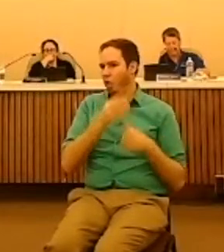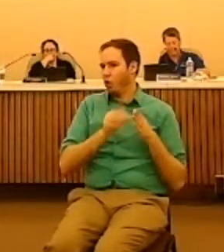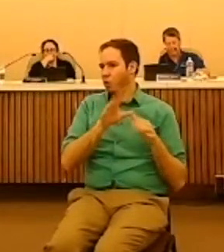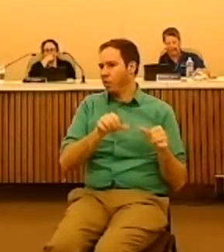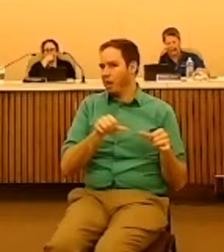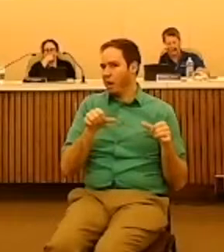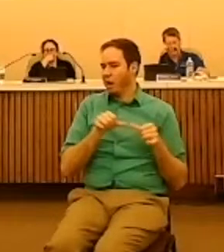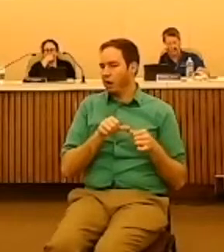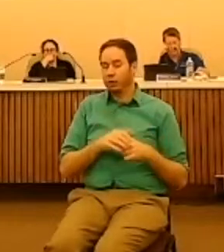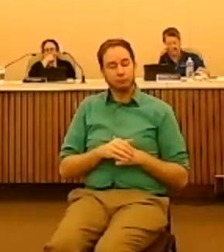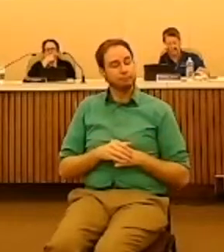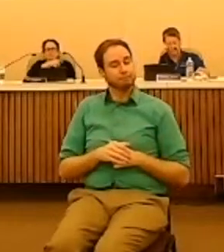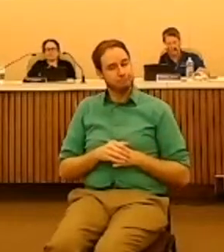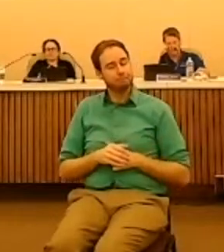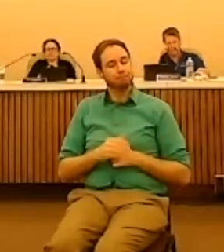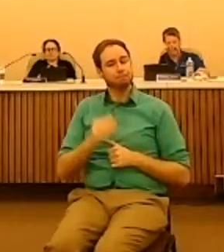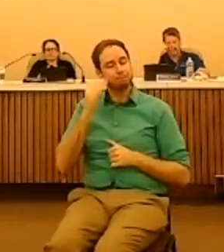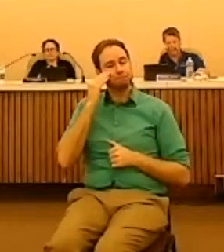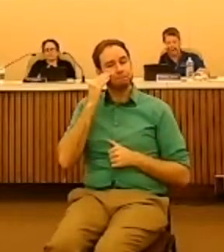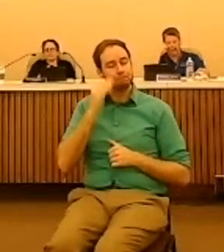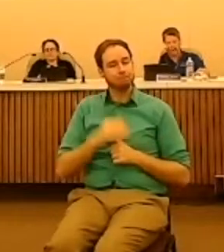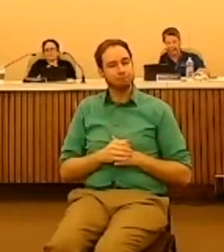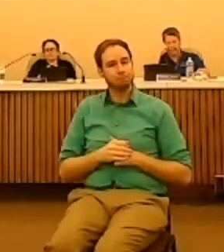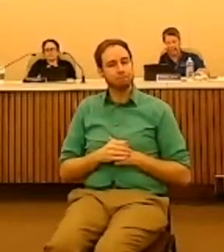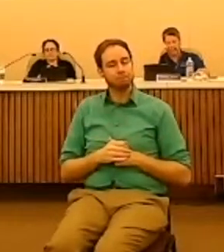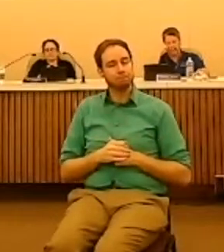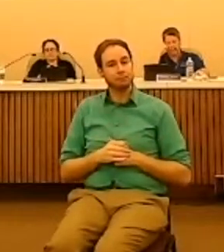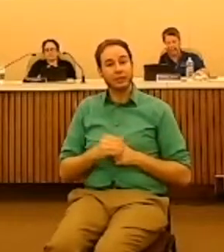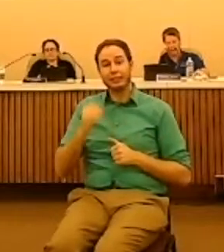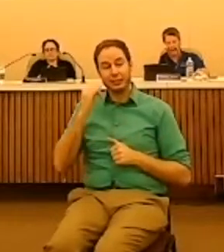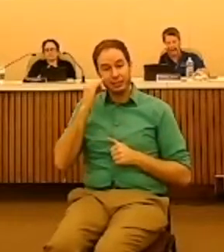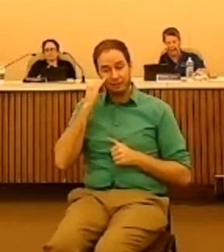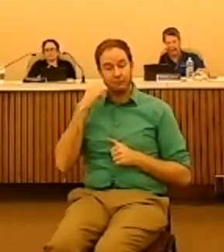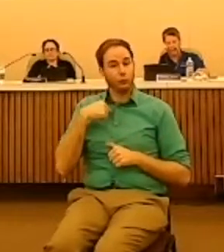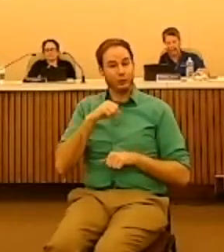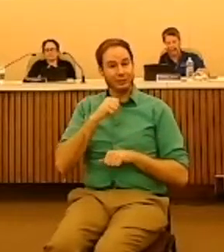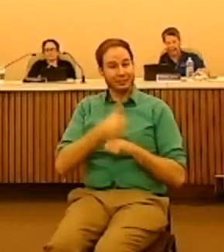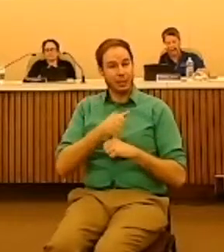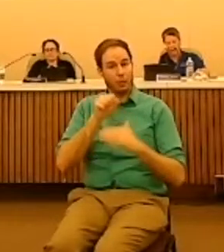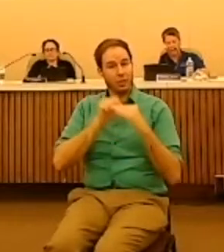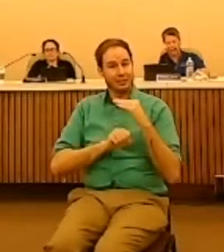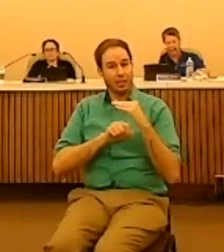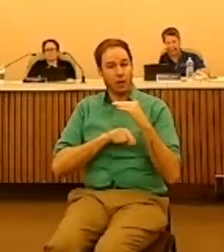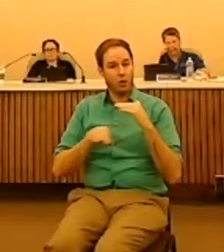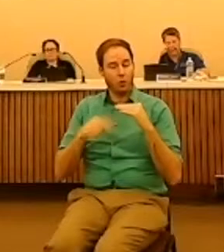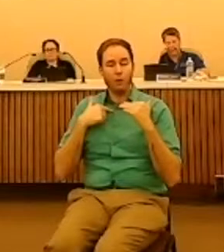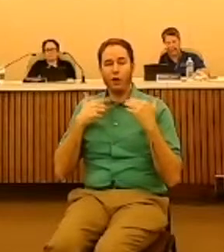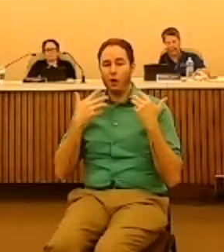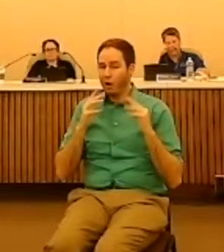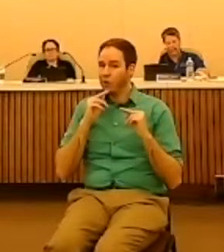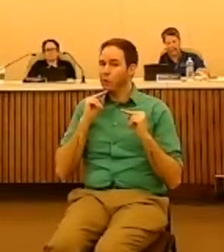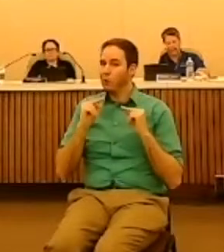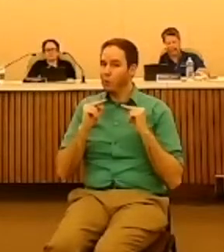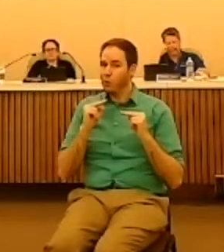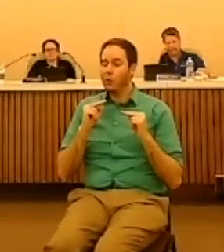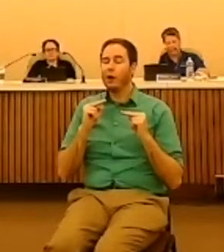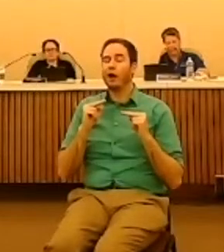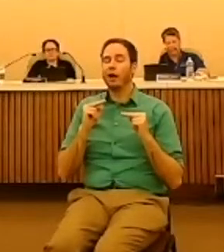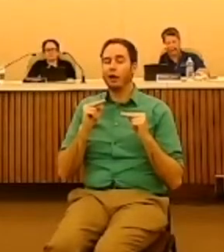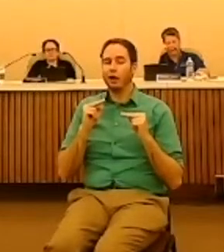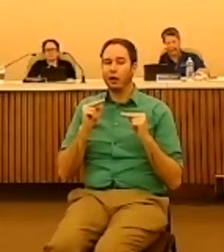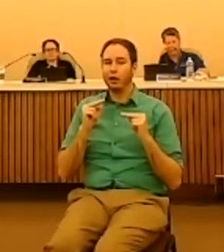know? Yep. And one of the things, if we did do that, we've already negotiated with